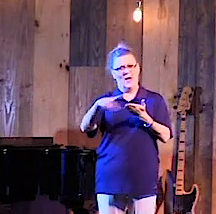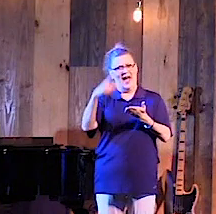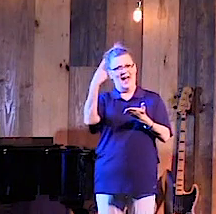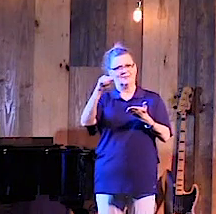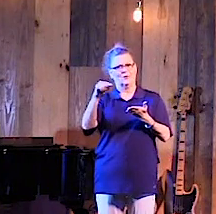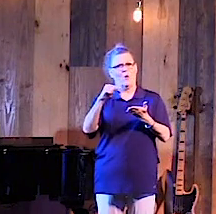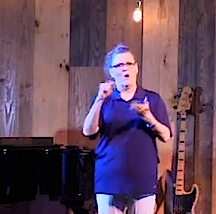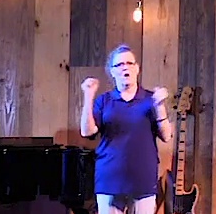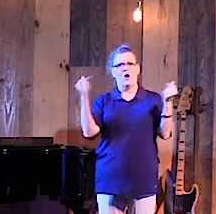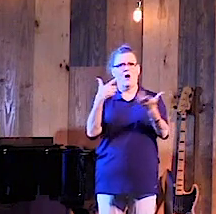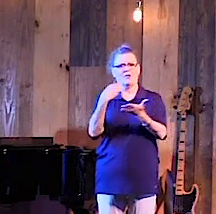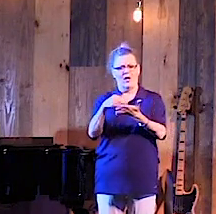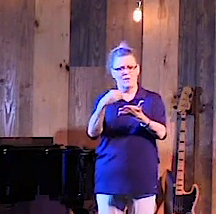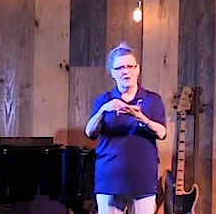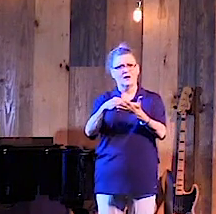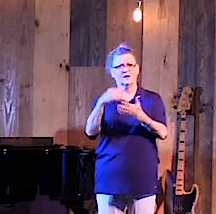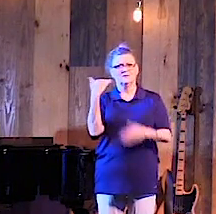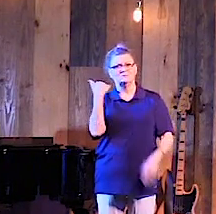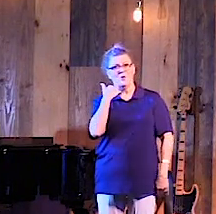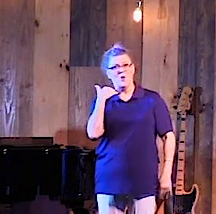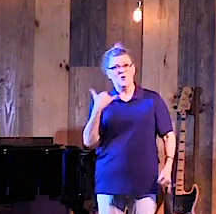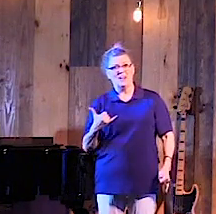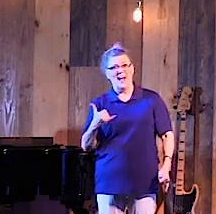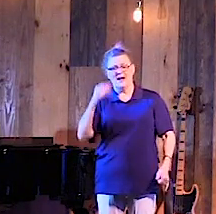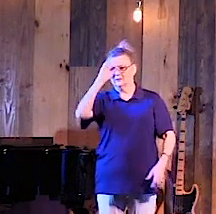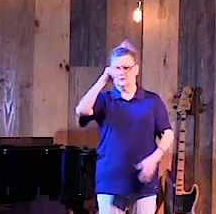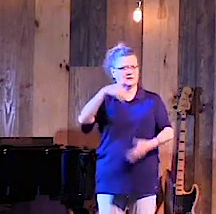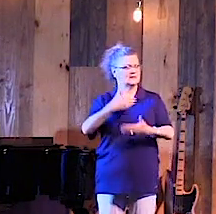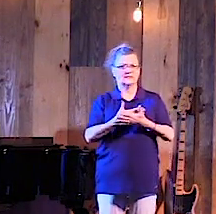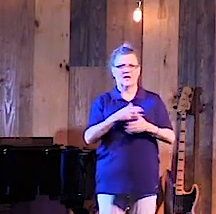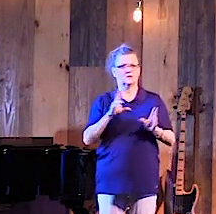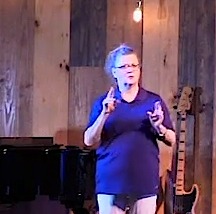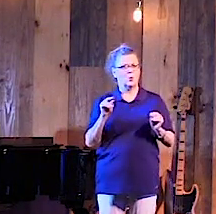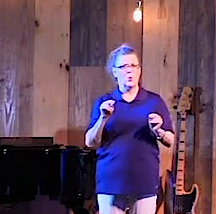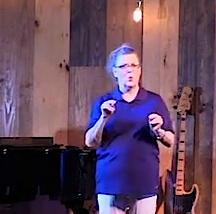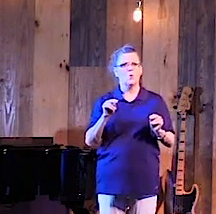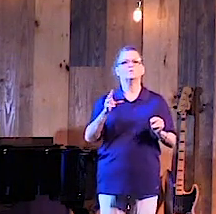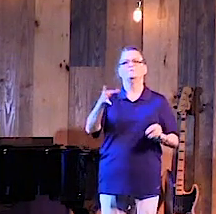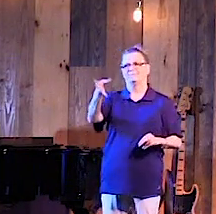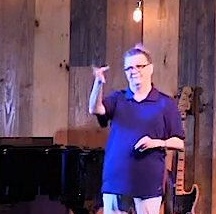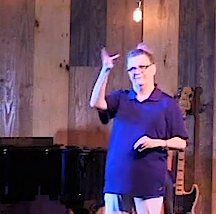of the son? Not the son. The father absorbs it.